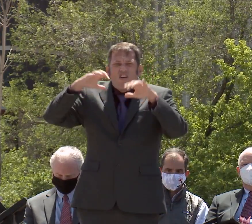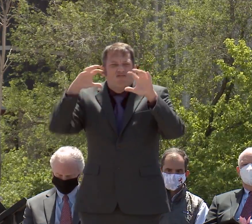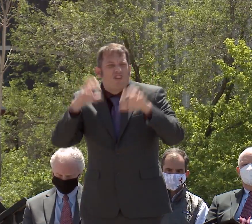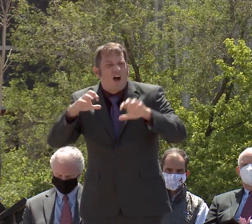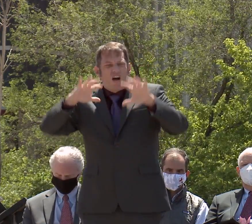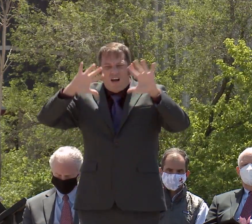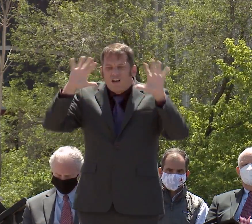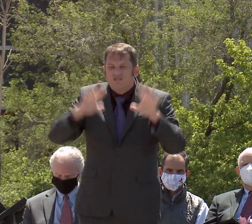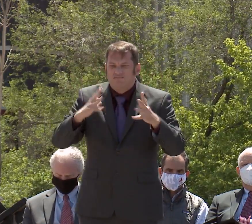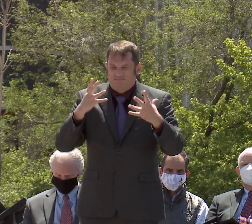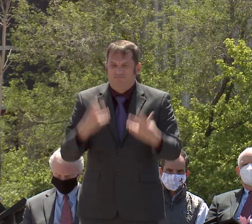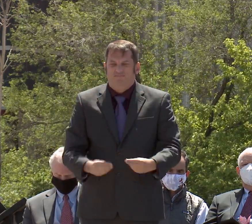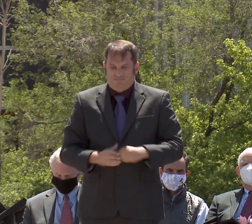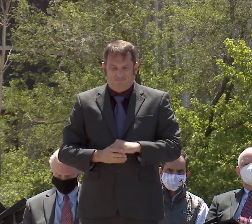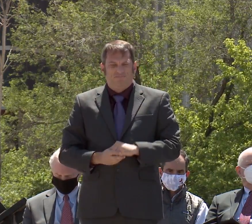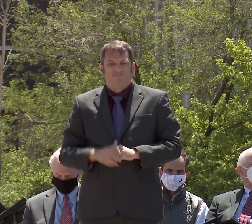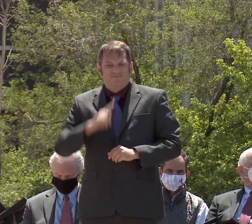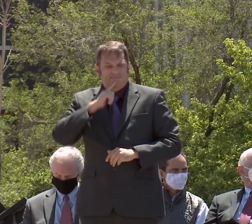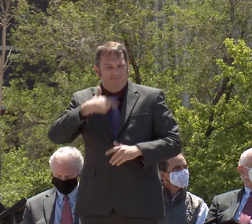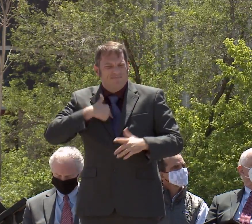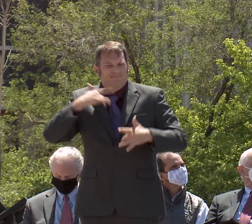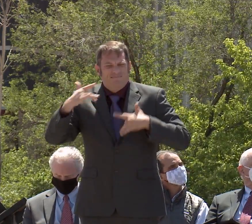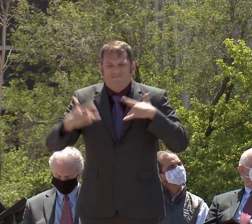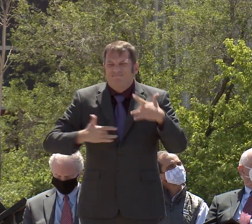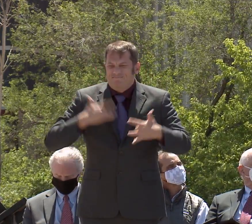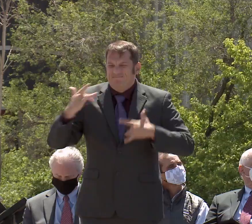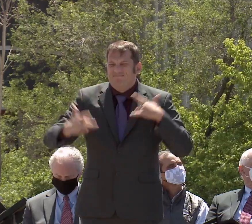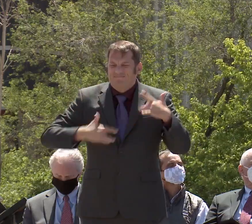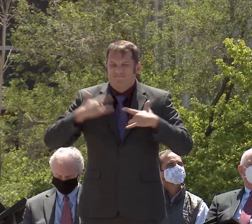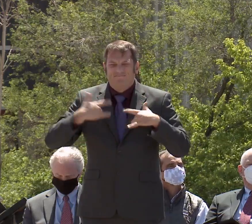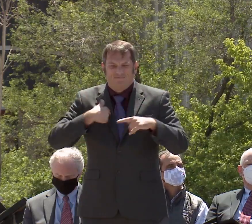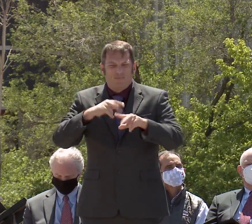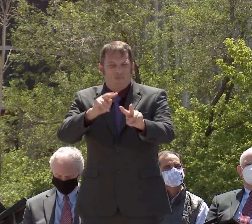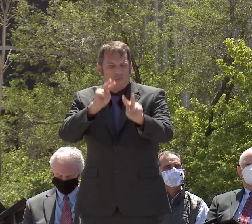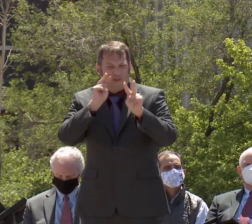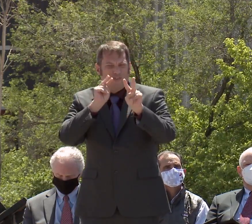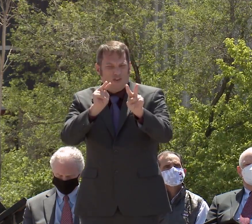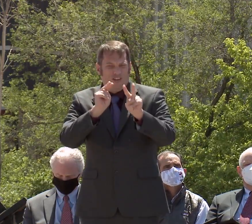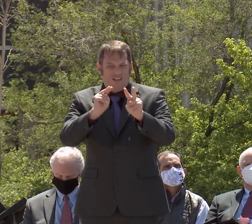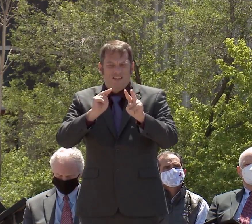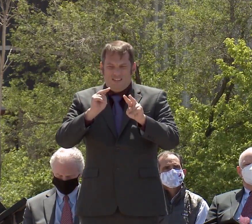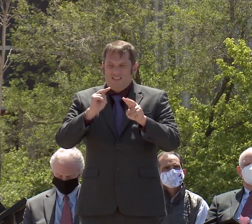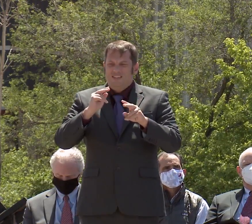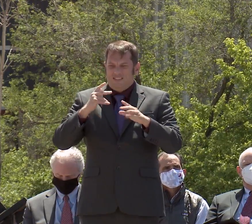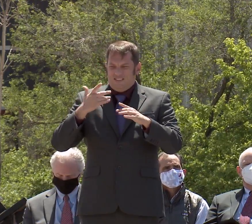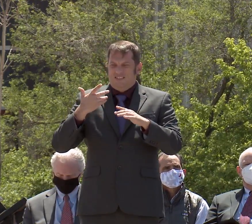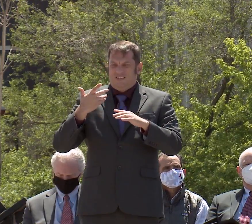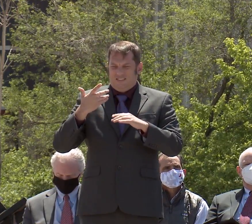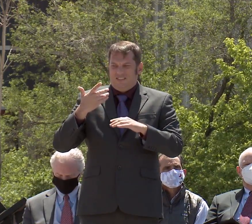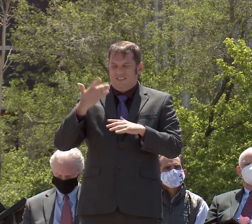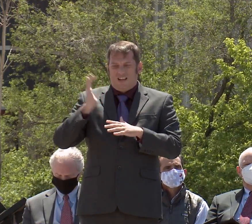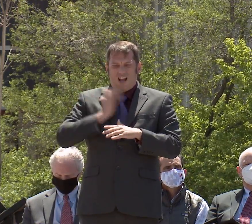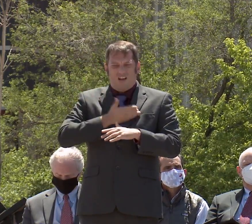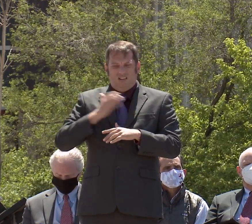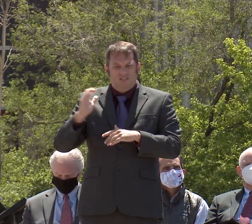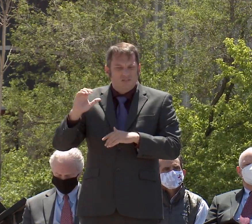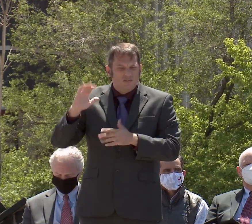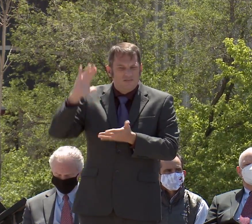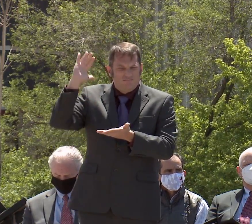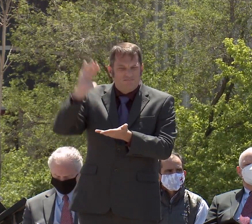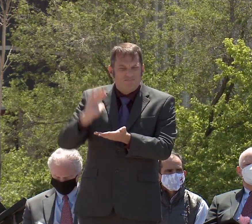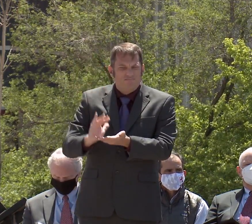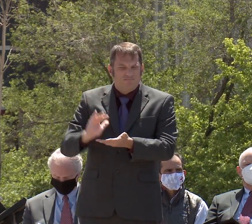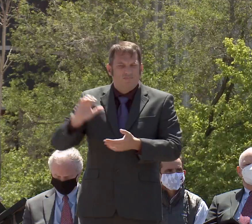to say that we anticipate a gradual reduction in our sewer overflows. In addition, I am thrilled to say that